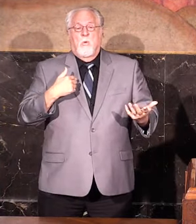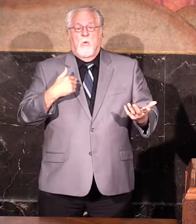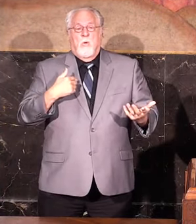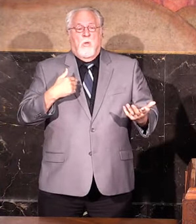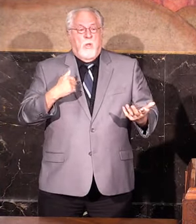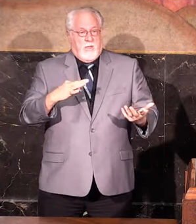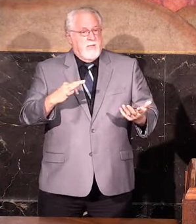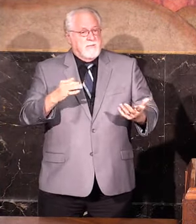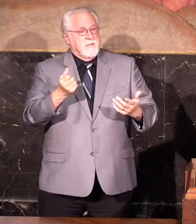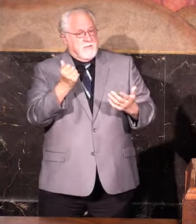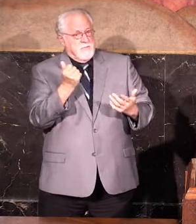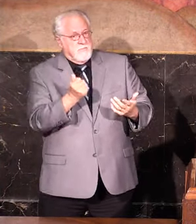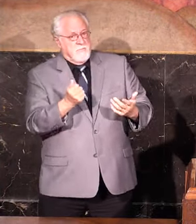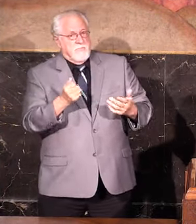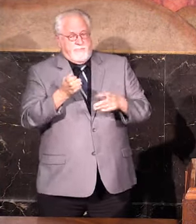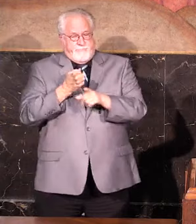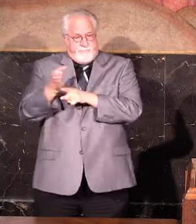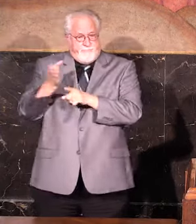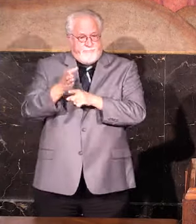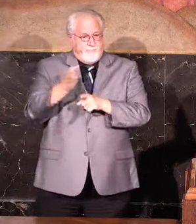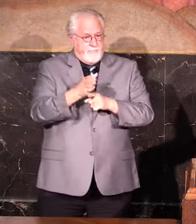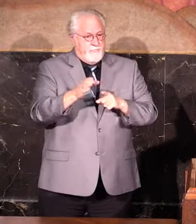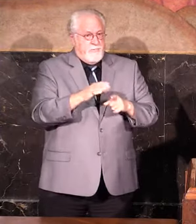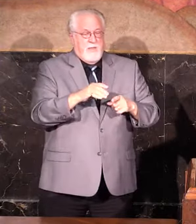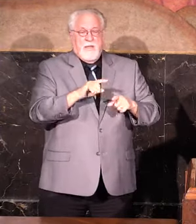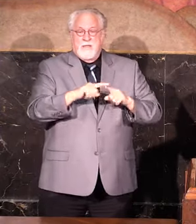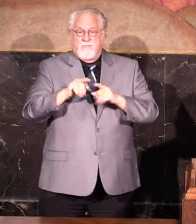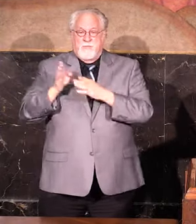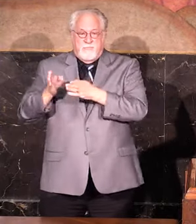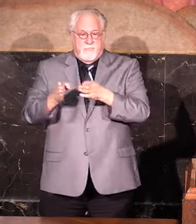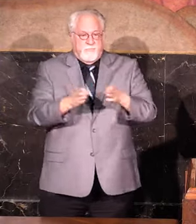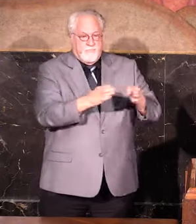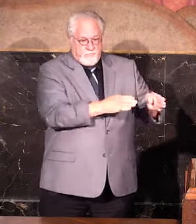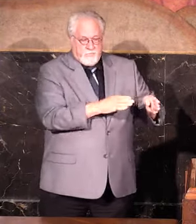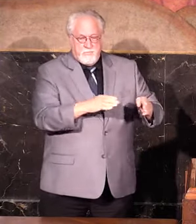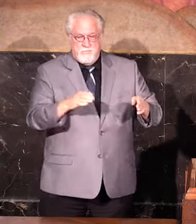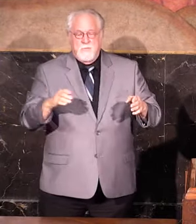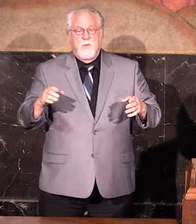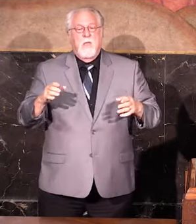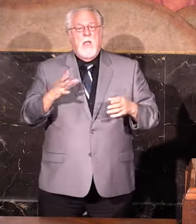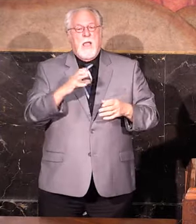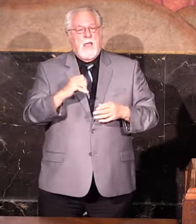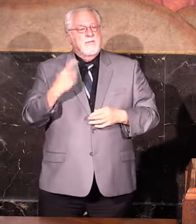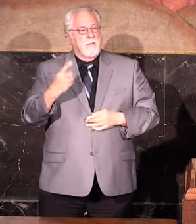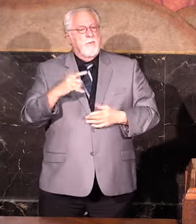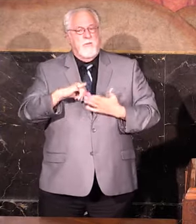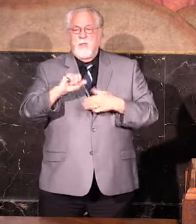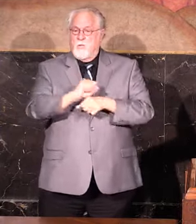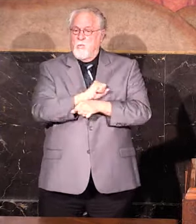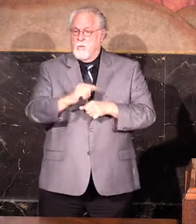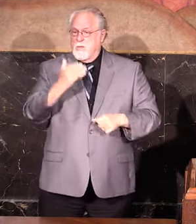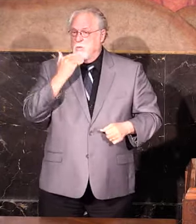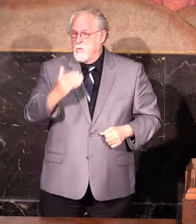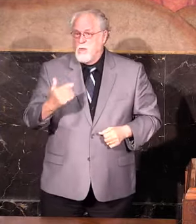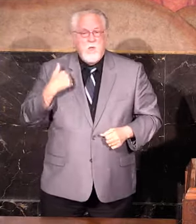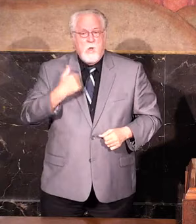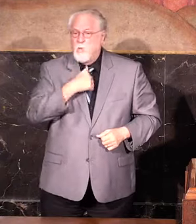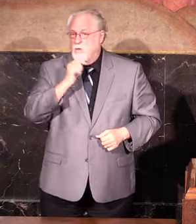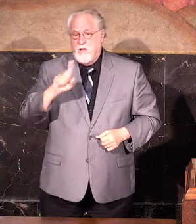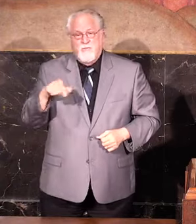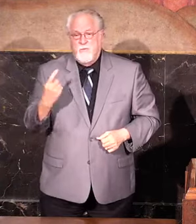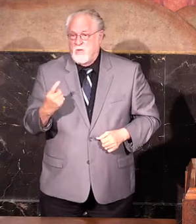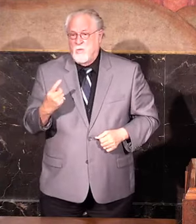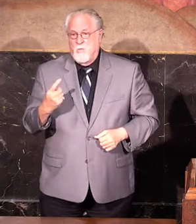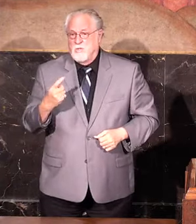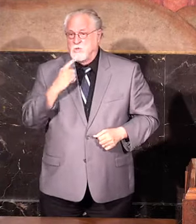it's a multifaceted approach, and it's something that's working really well. And we're not the only ones going out